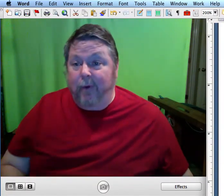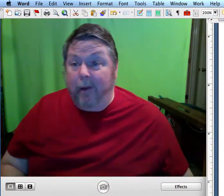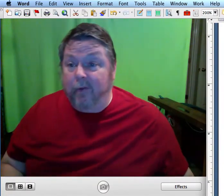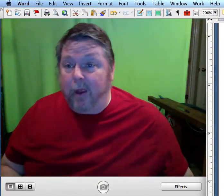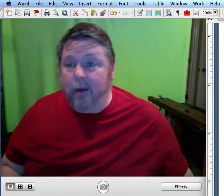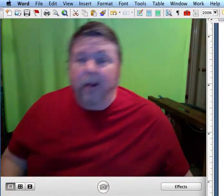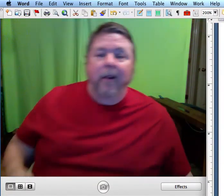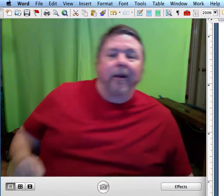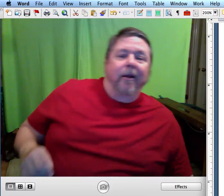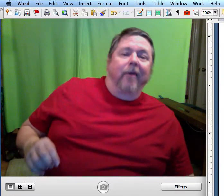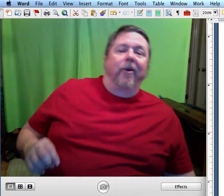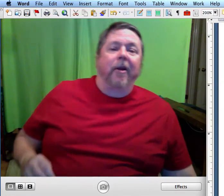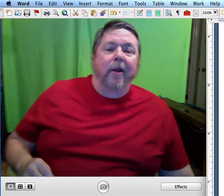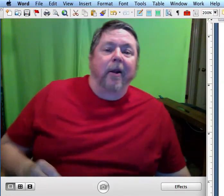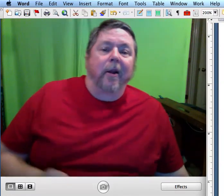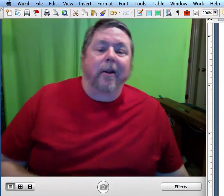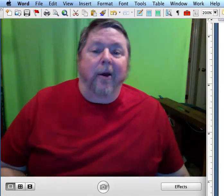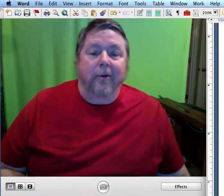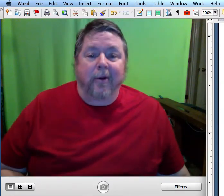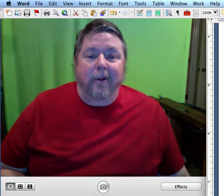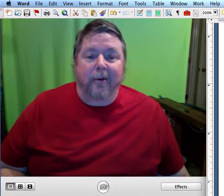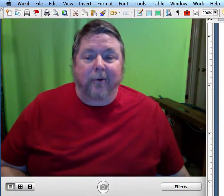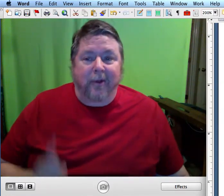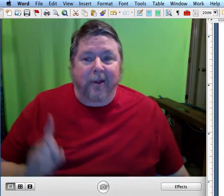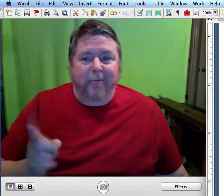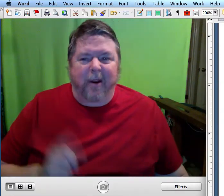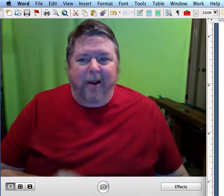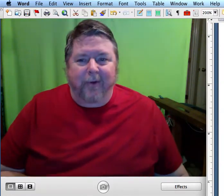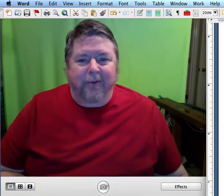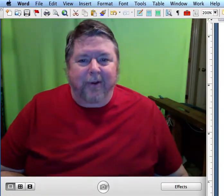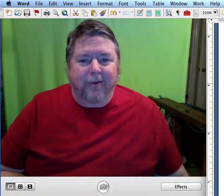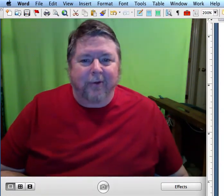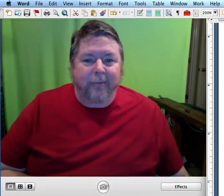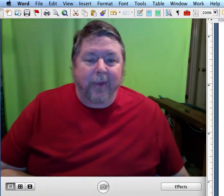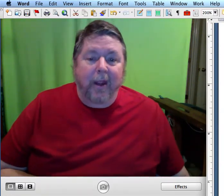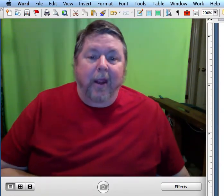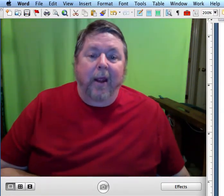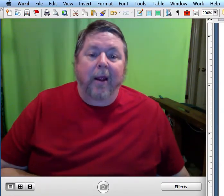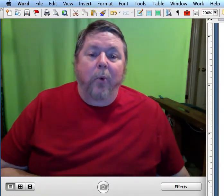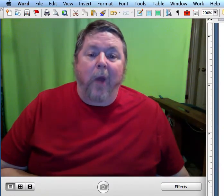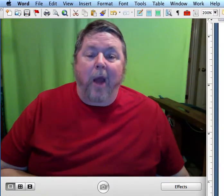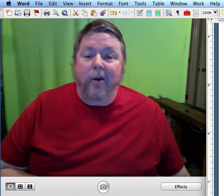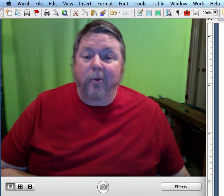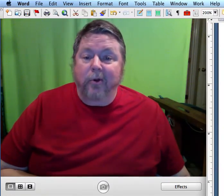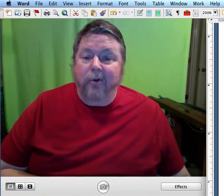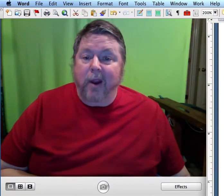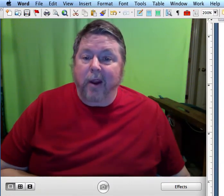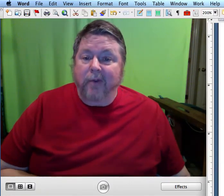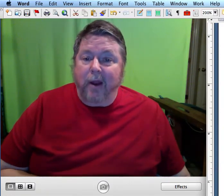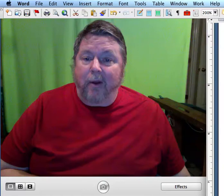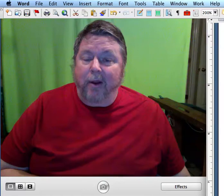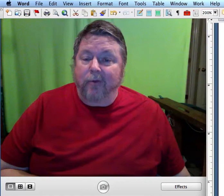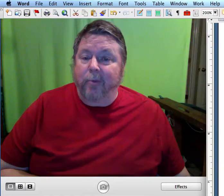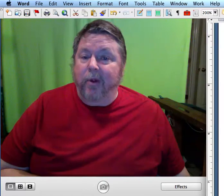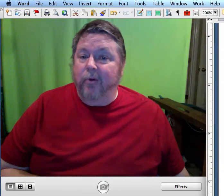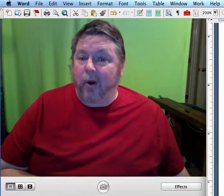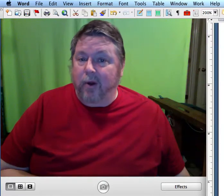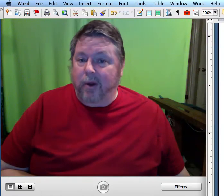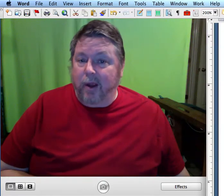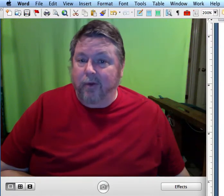get rid of the sun. Okay. Now, of course, that's probably not a realistic solution. How did you put your ASL out? And this would